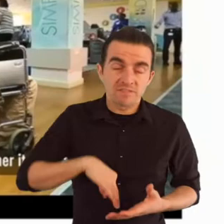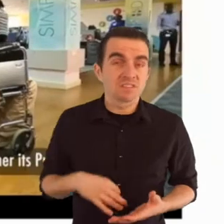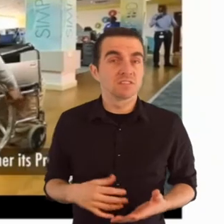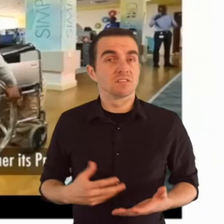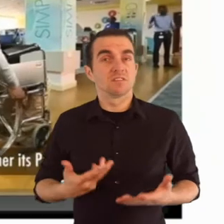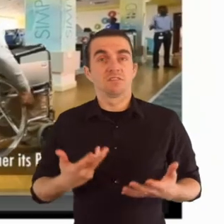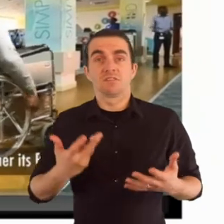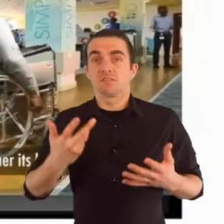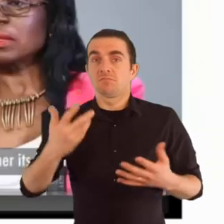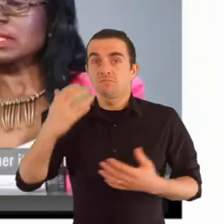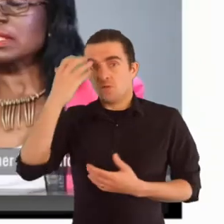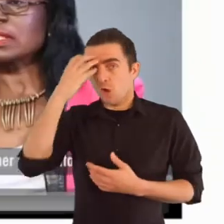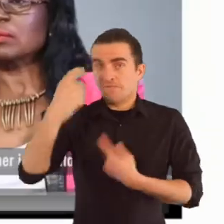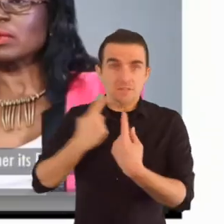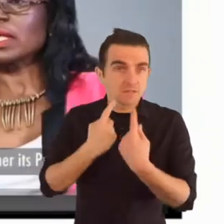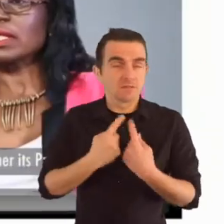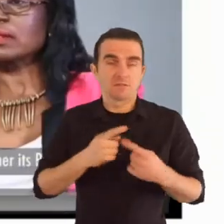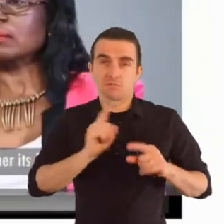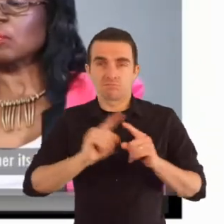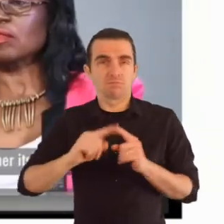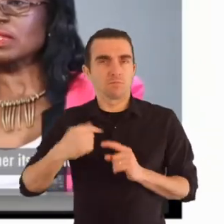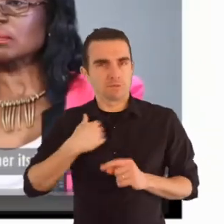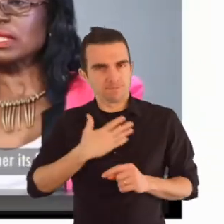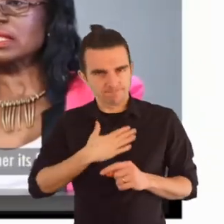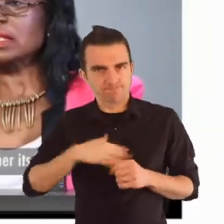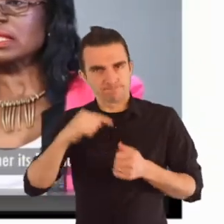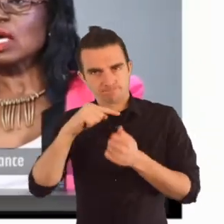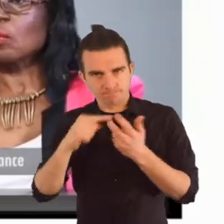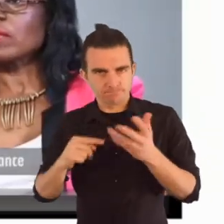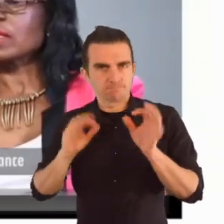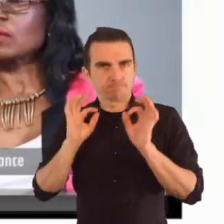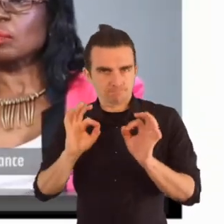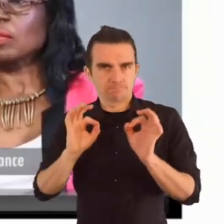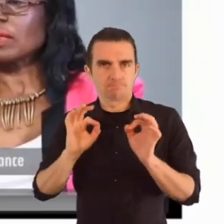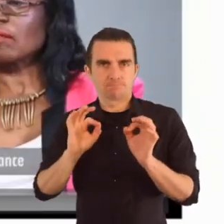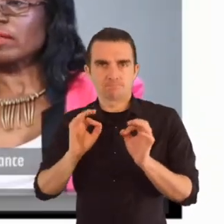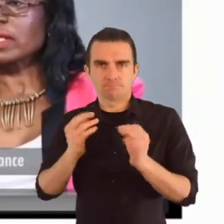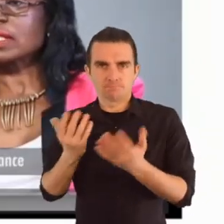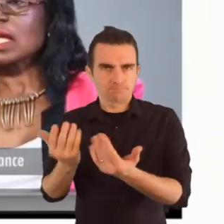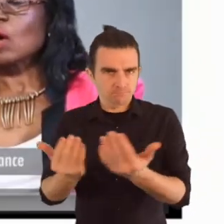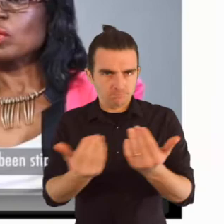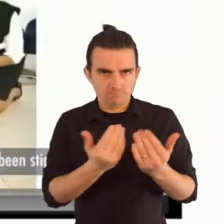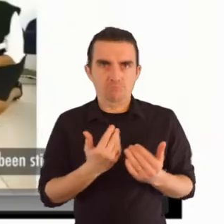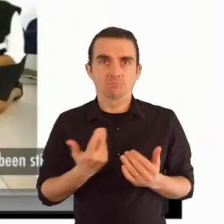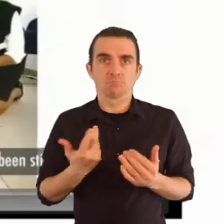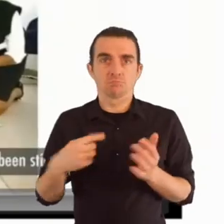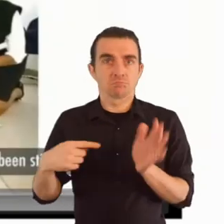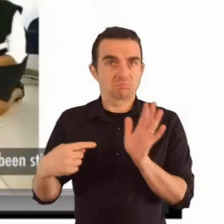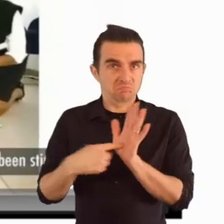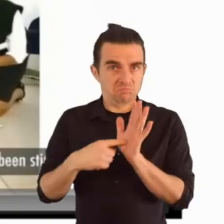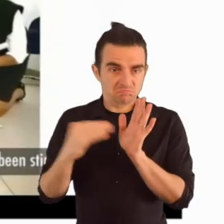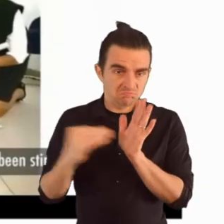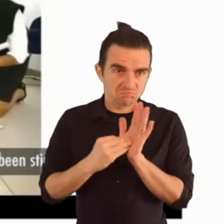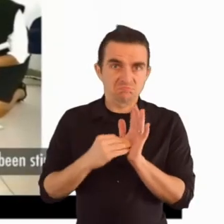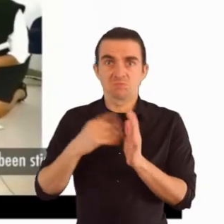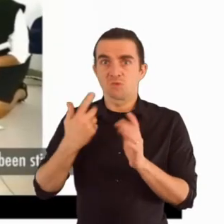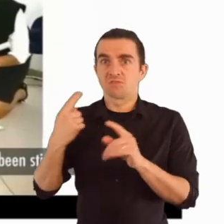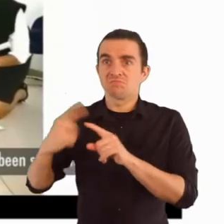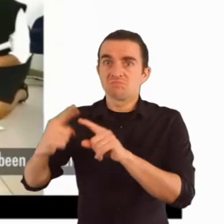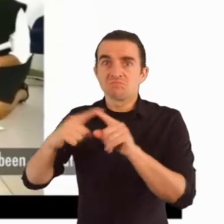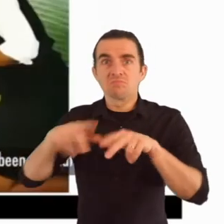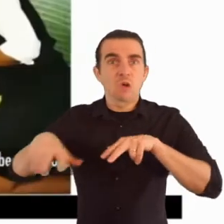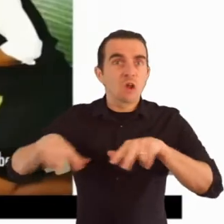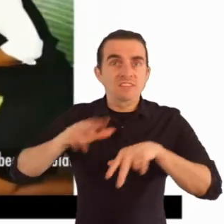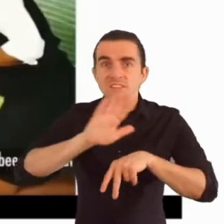corporate sustainability, whether it's profitability, whether it's corporate governance. We believe in doing more than what has